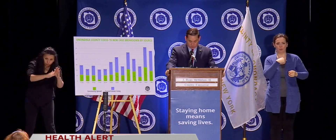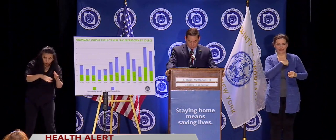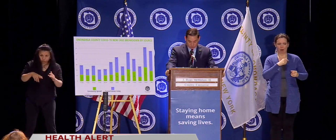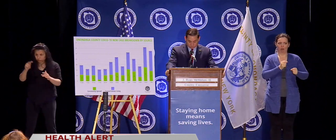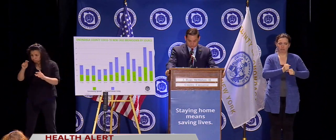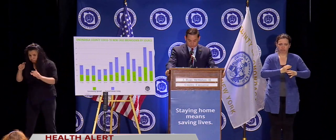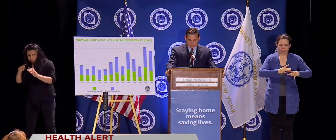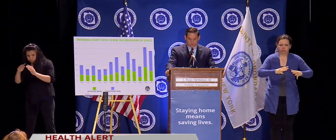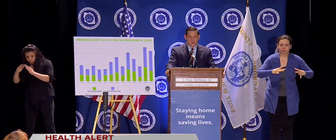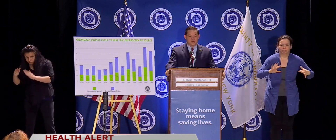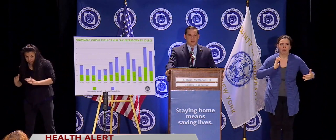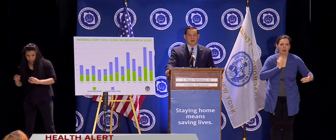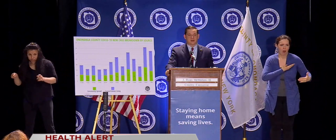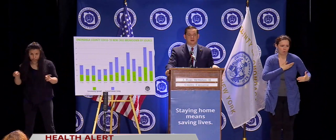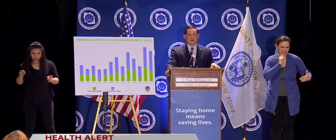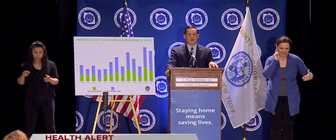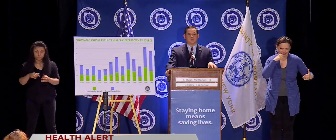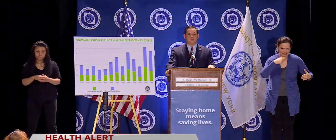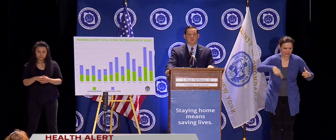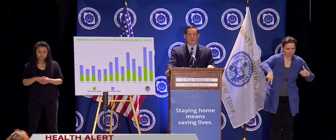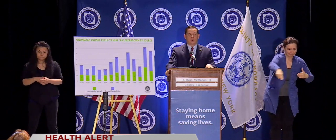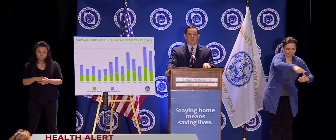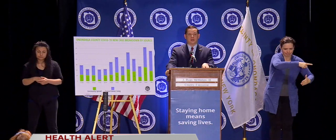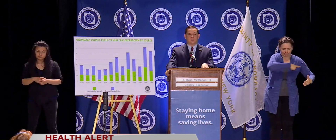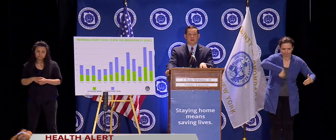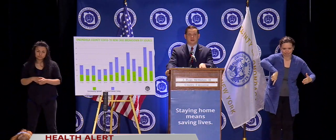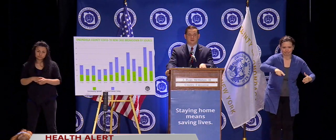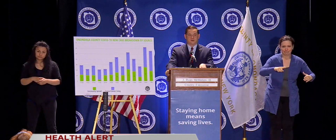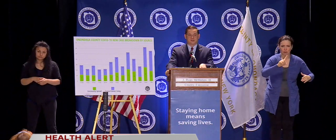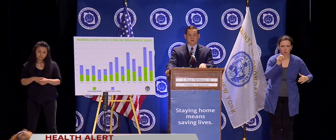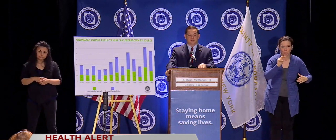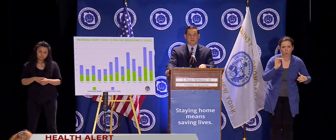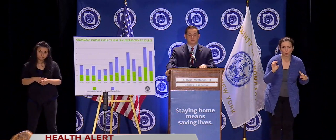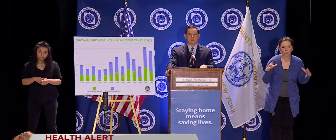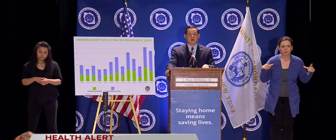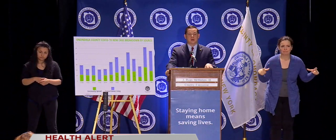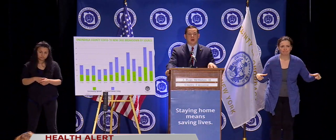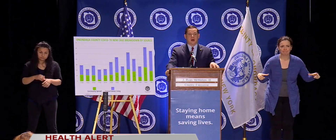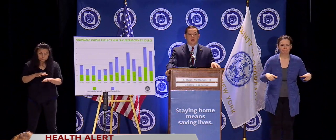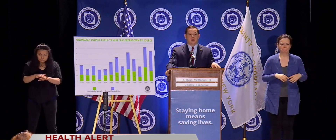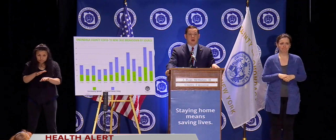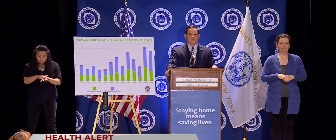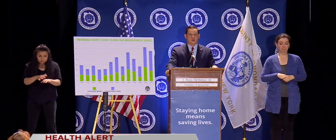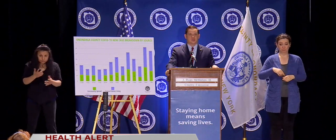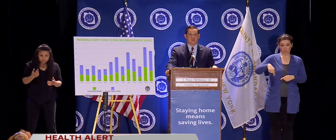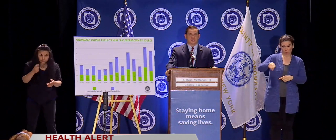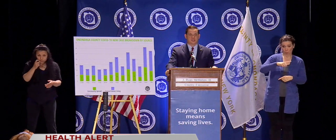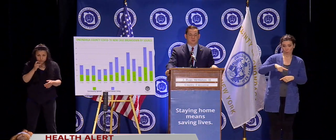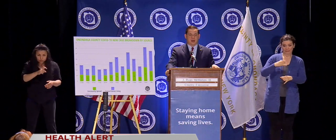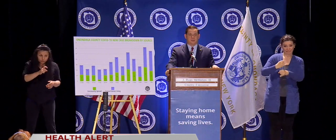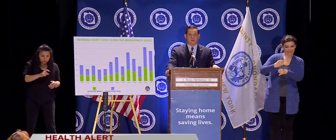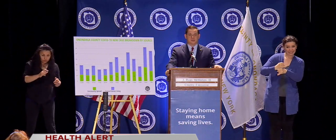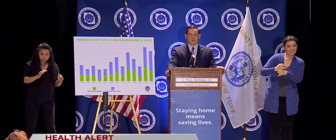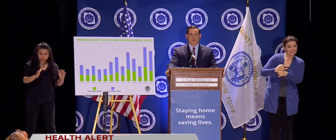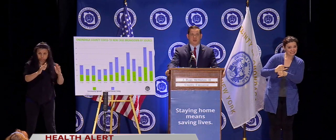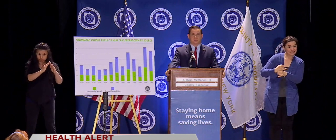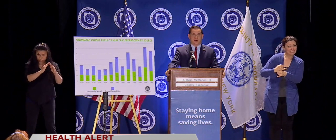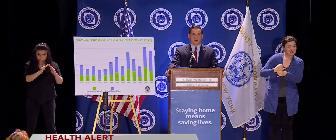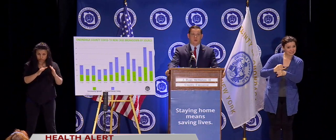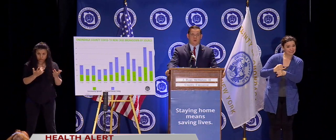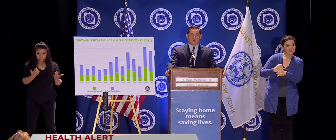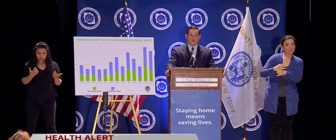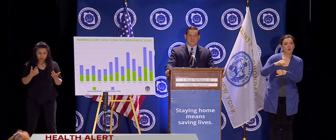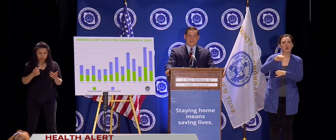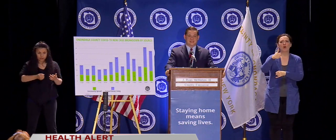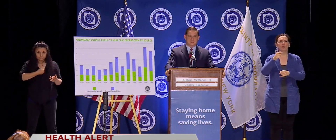further in more independent living facilities other strategic properties that we talked